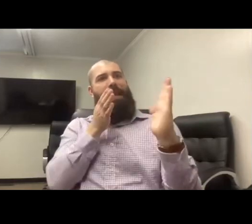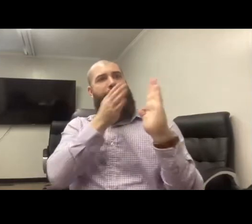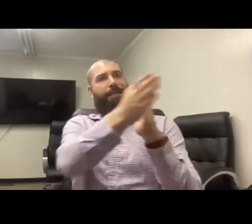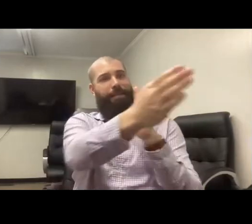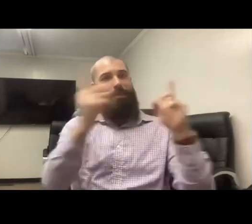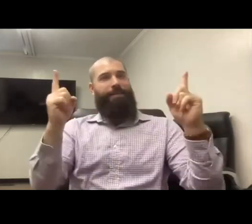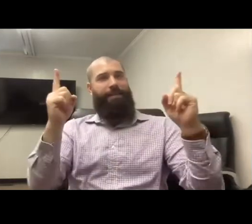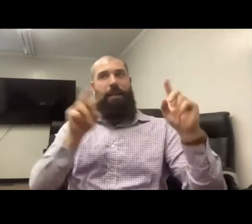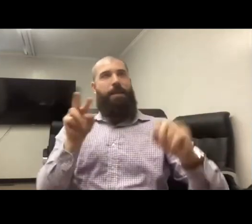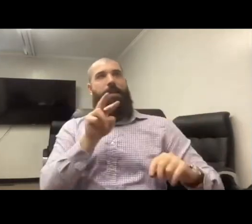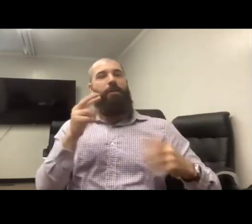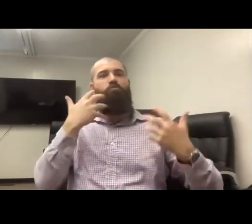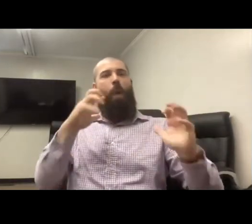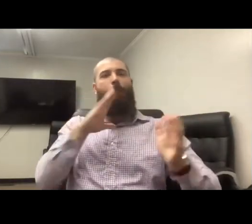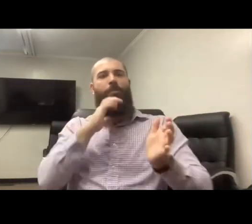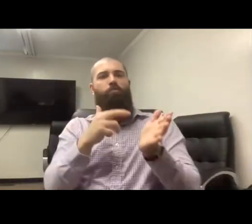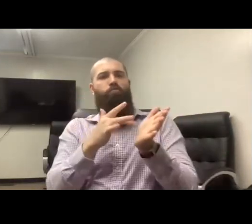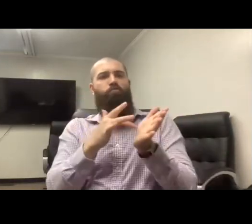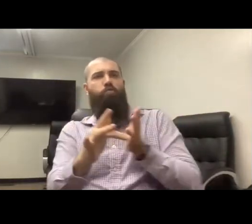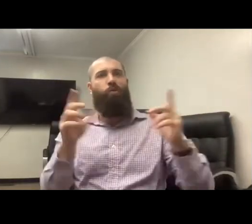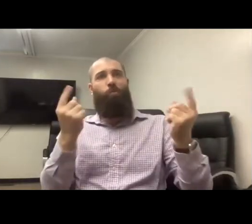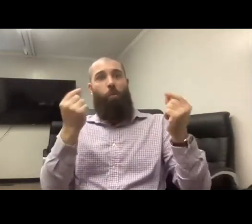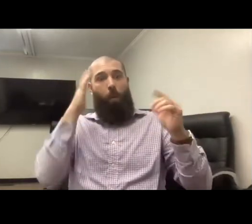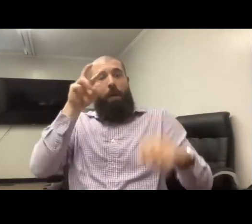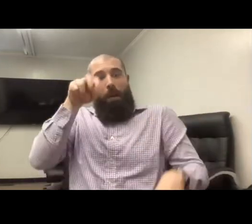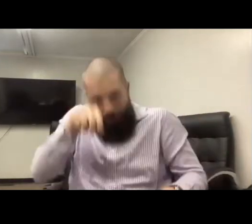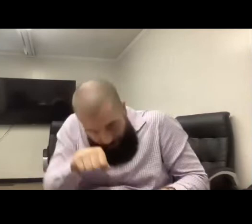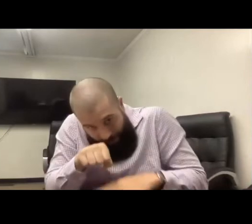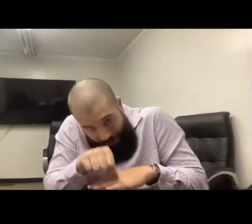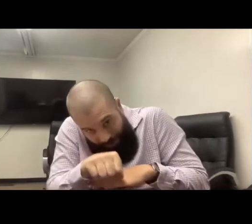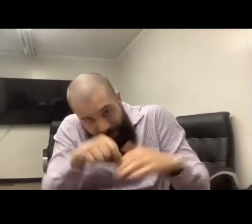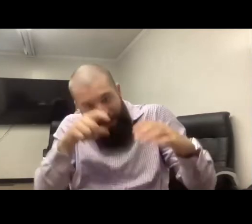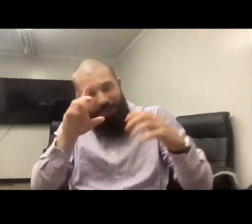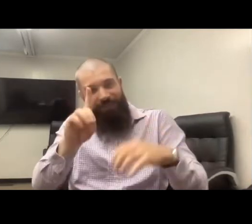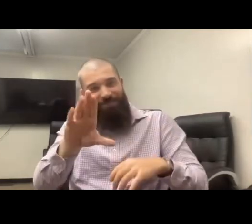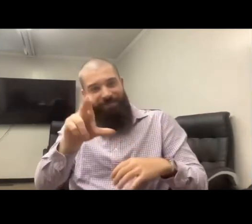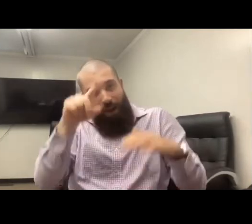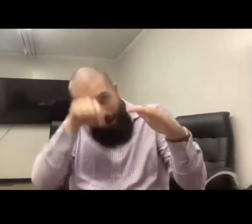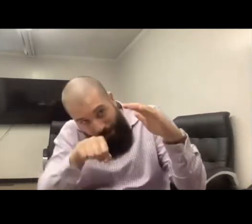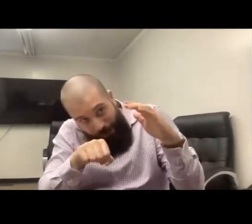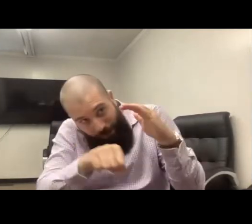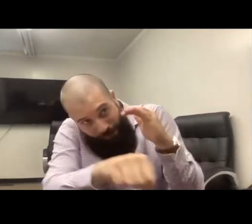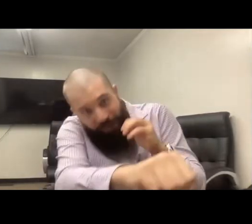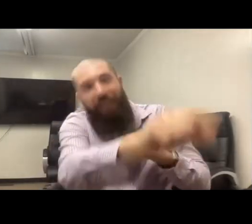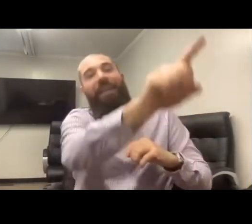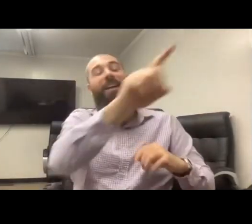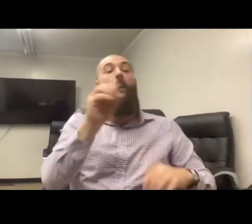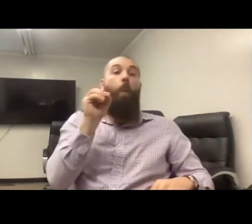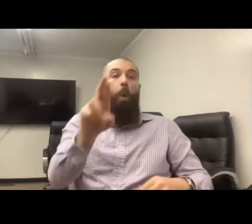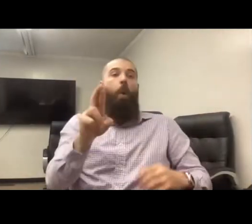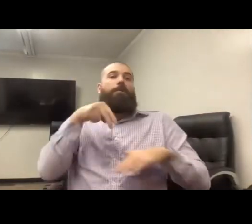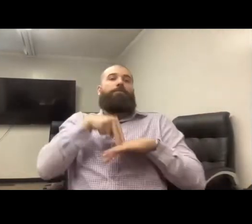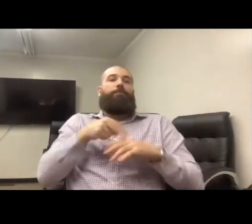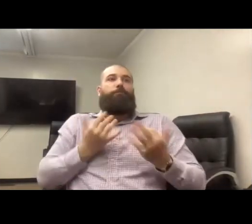people try to get past and go through, and they don't want to be rude, and they try to duck down, you know, duck walk